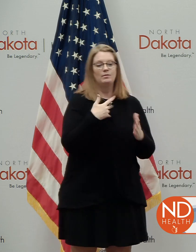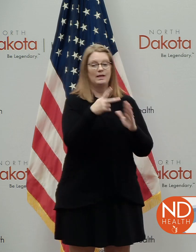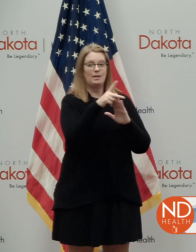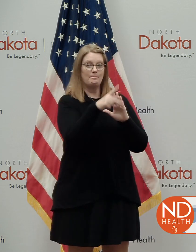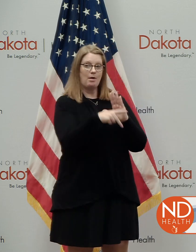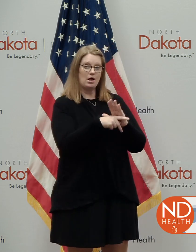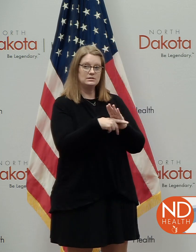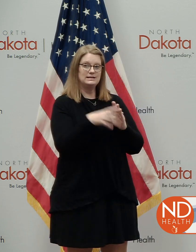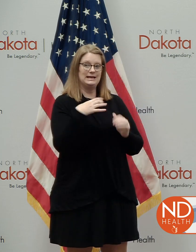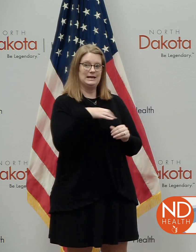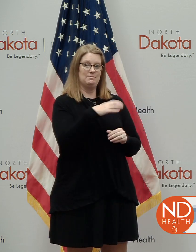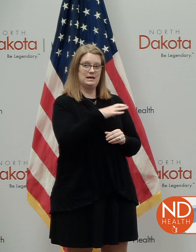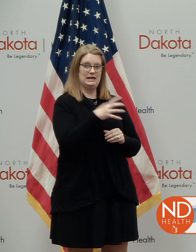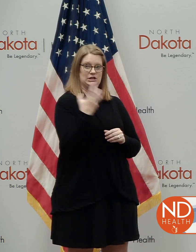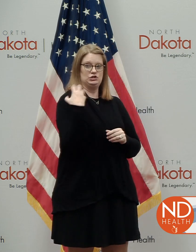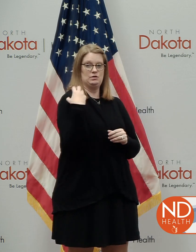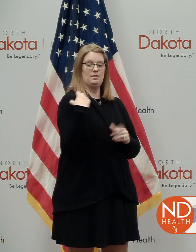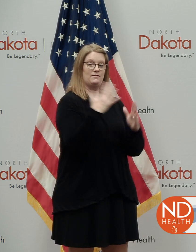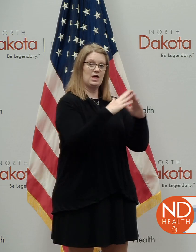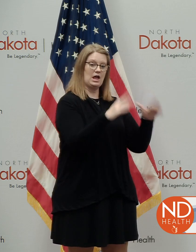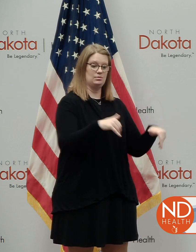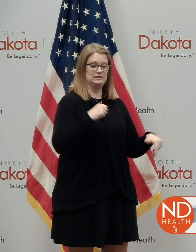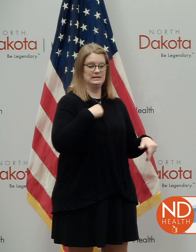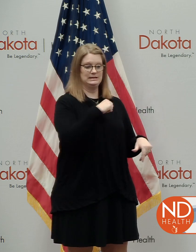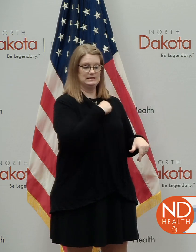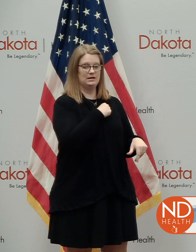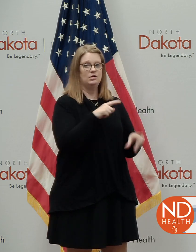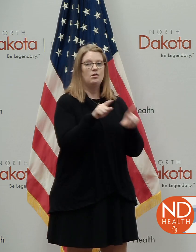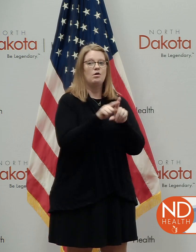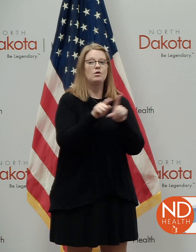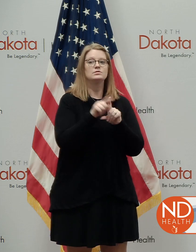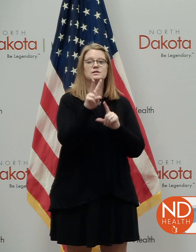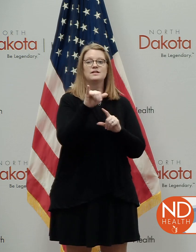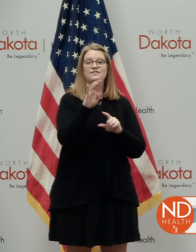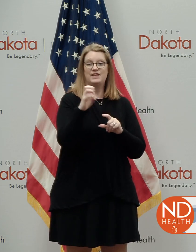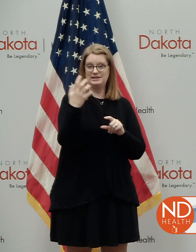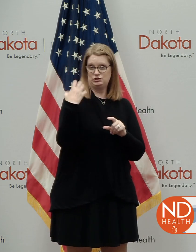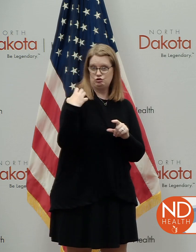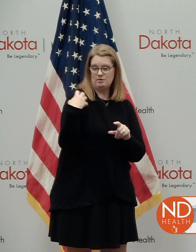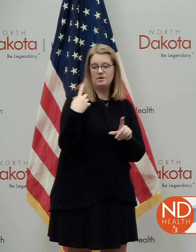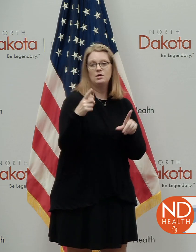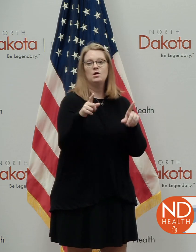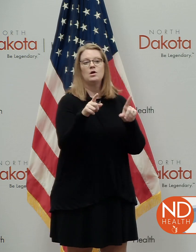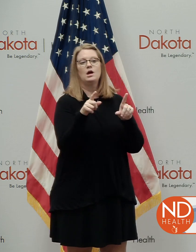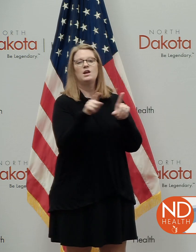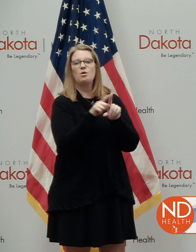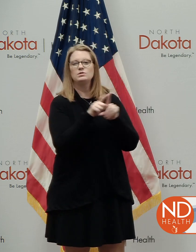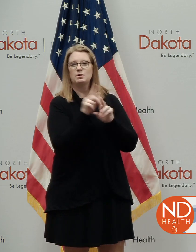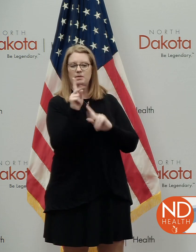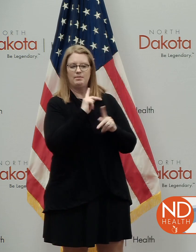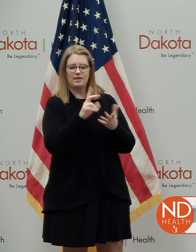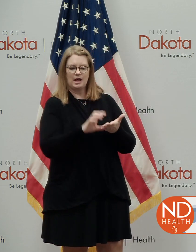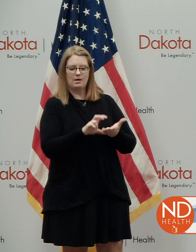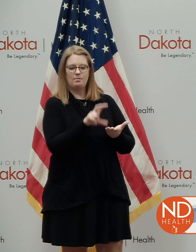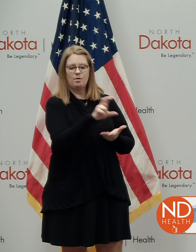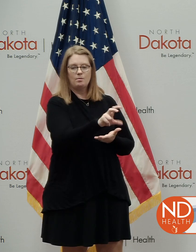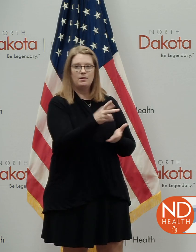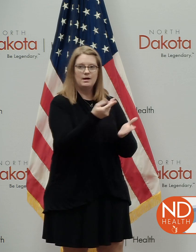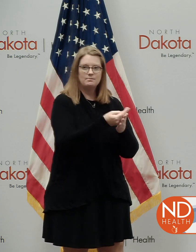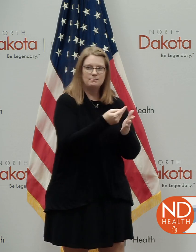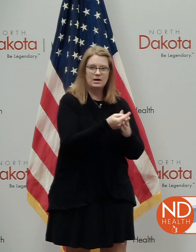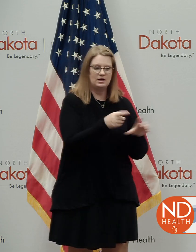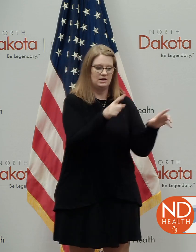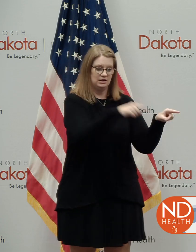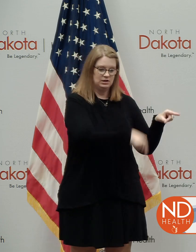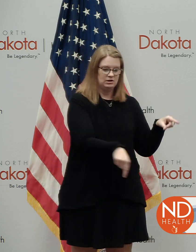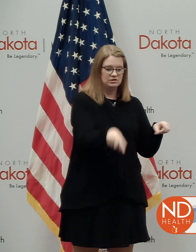committee chairman of the House and the Senate, as well as vice chairman, as well as appropriators, talking to the directors